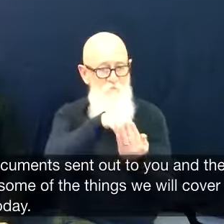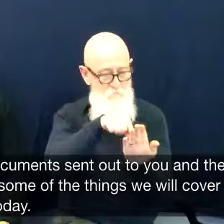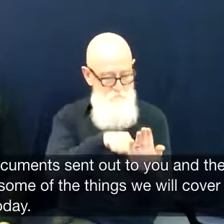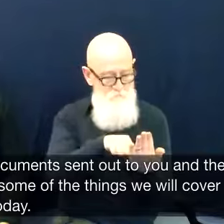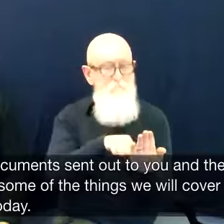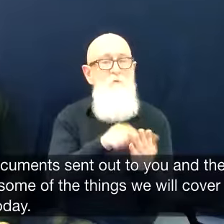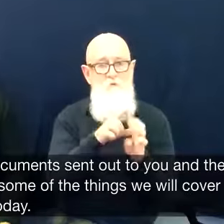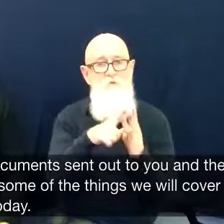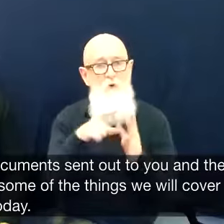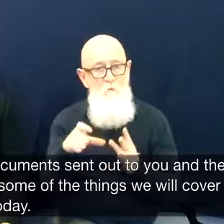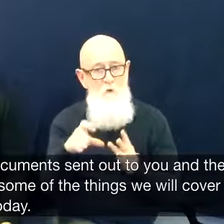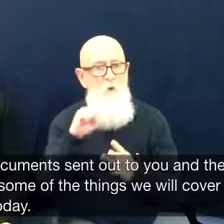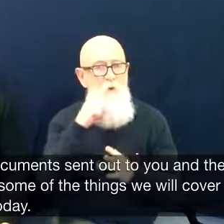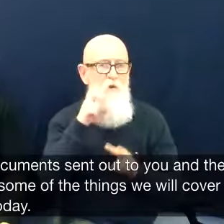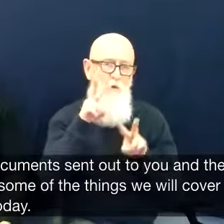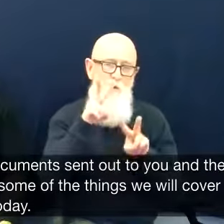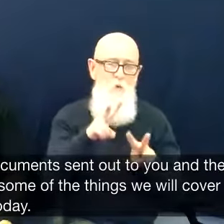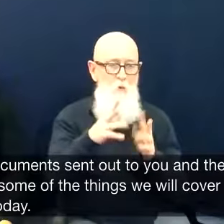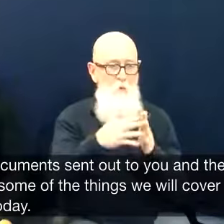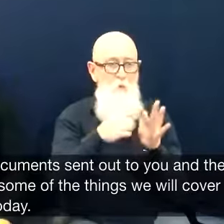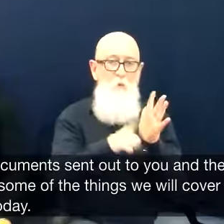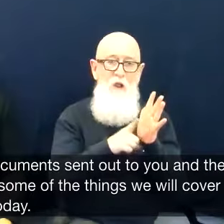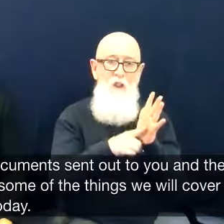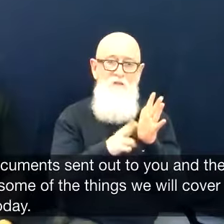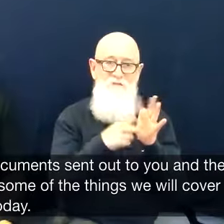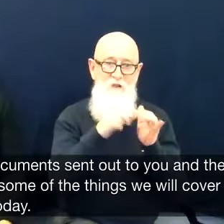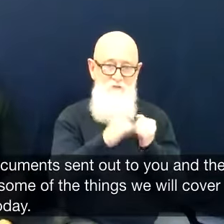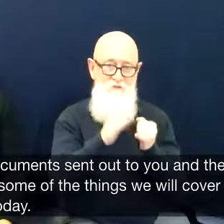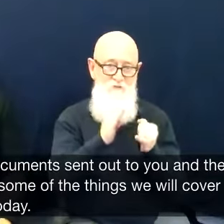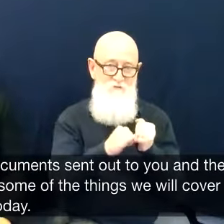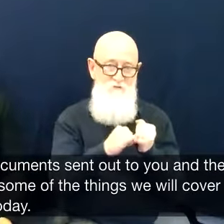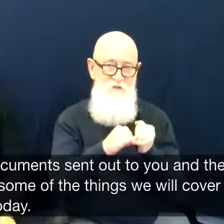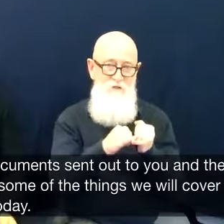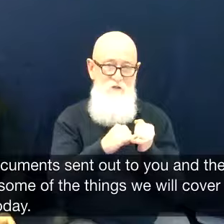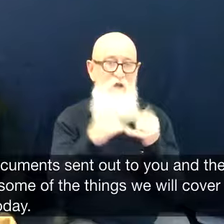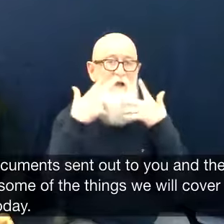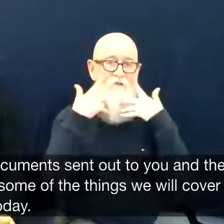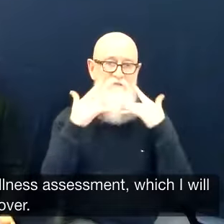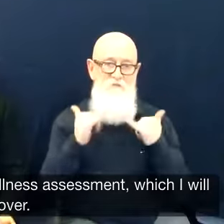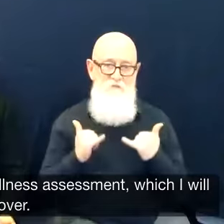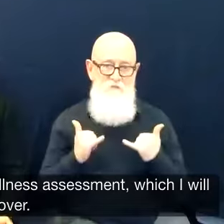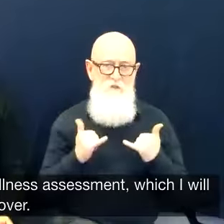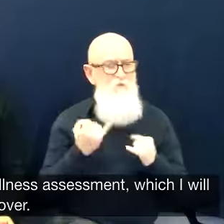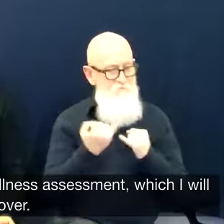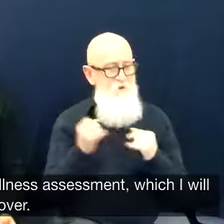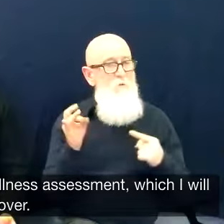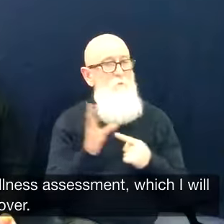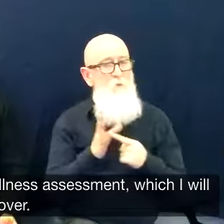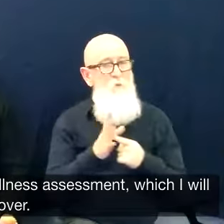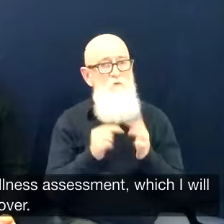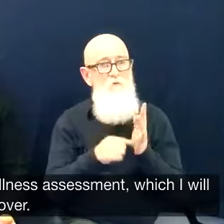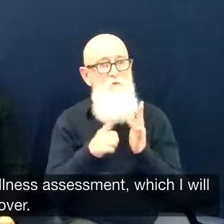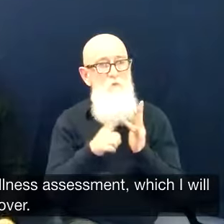So we'll be looking at wellness assessment, which I will cover. This is an important tool to